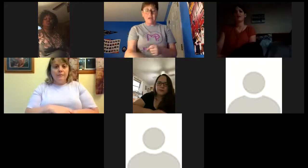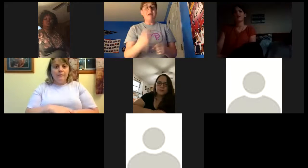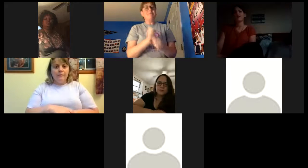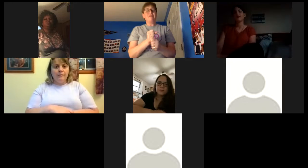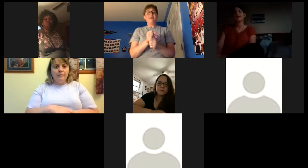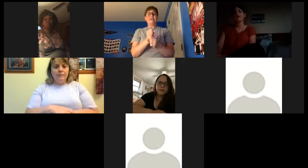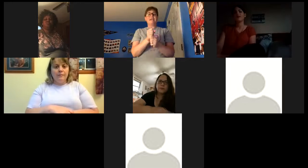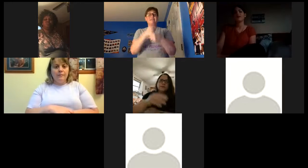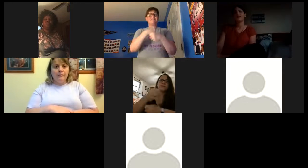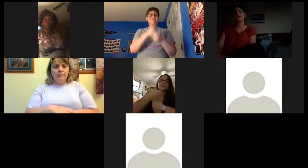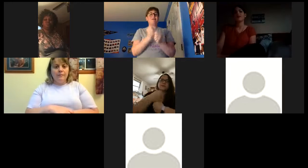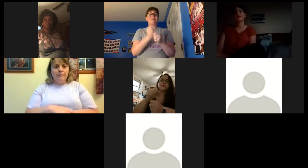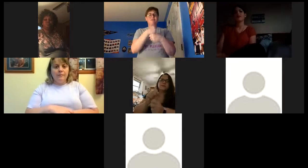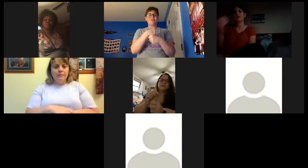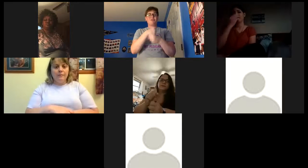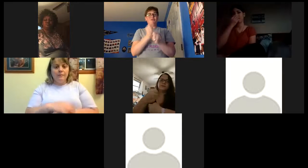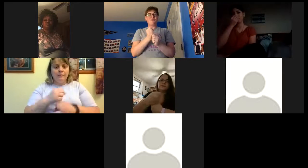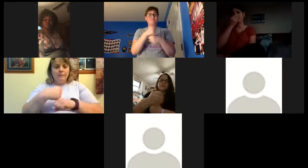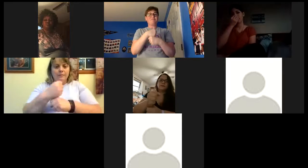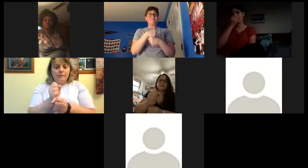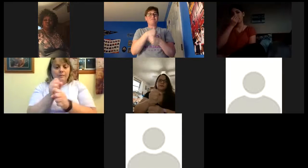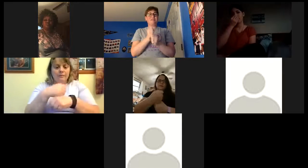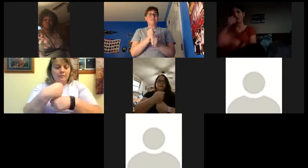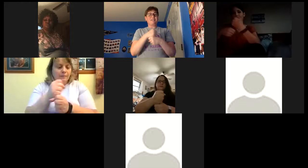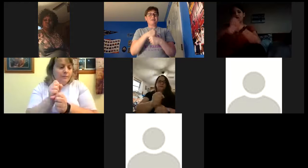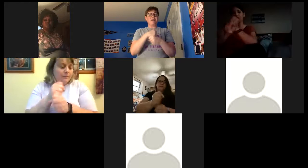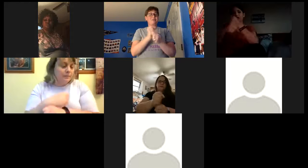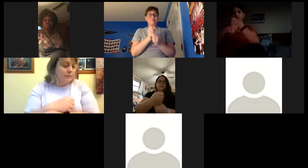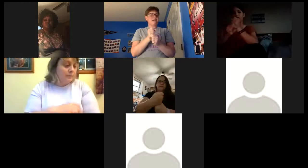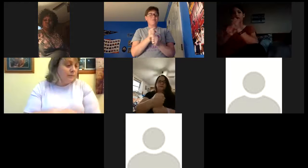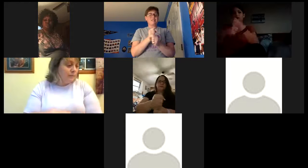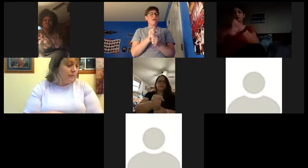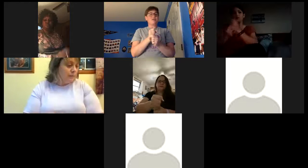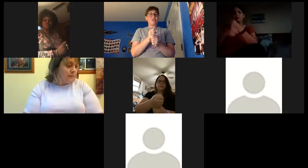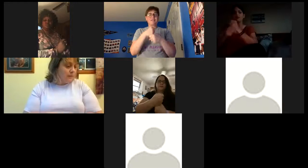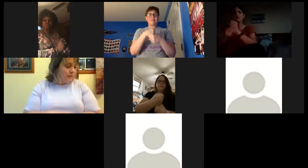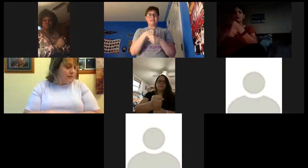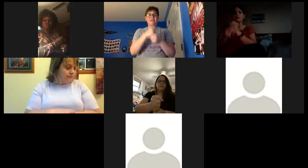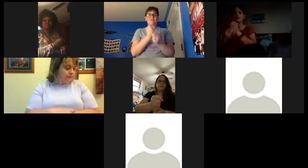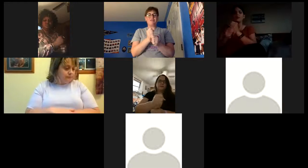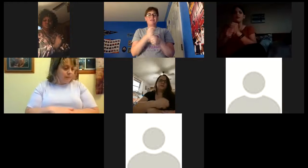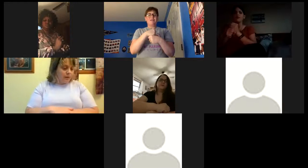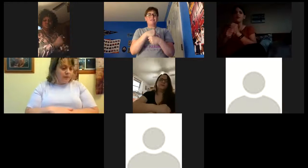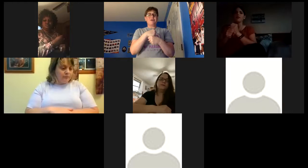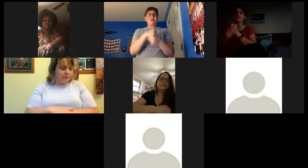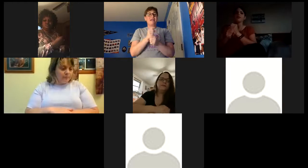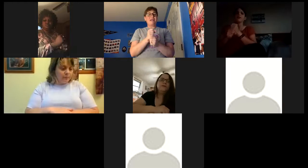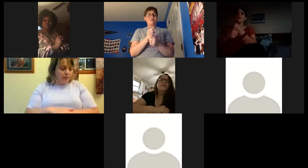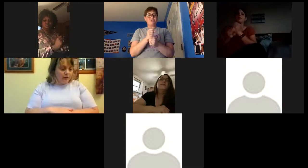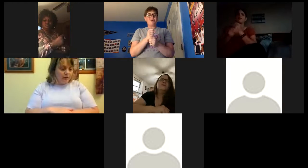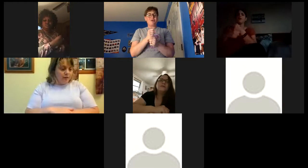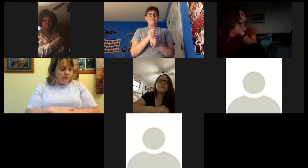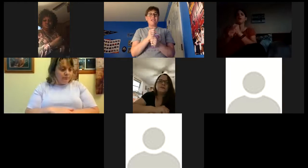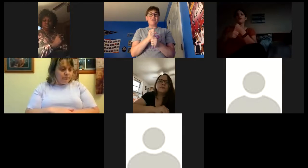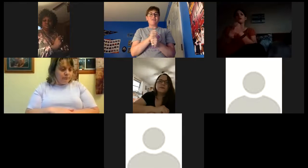wrong. But okay, yes. So both of them do move. That's what I was not trusting myself. So, and then I